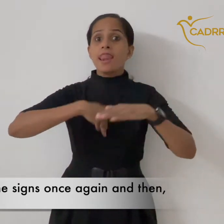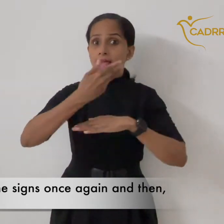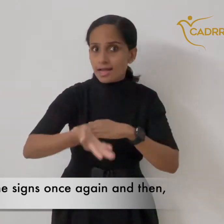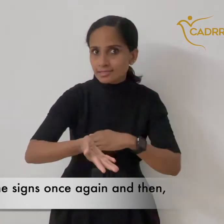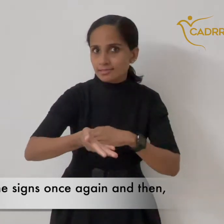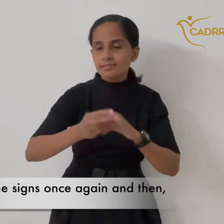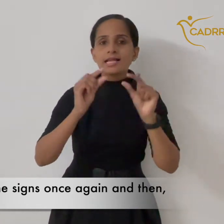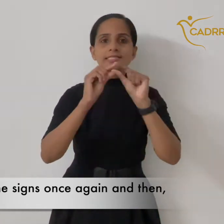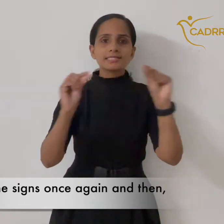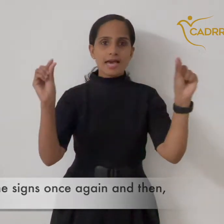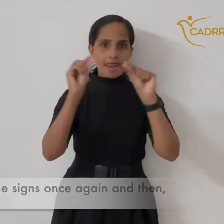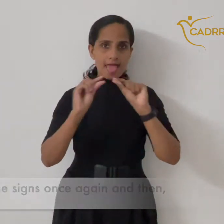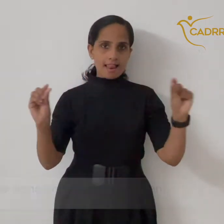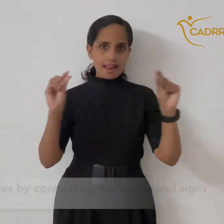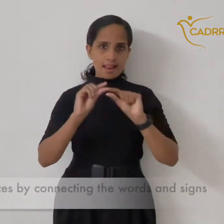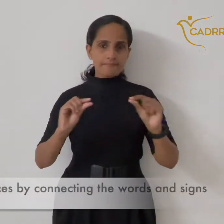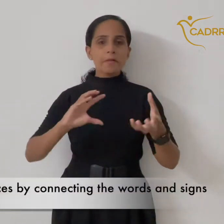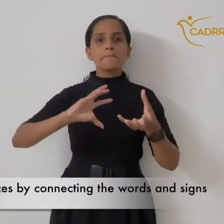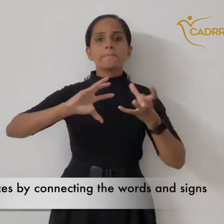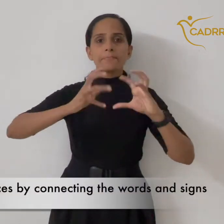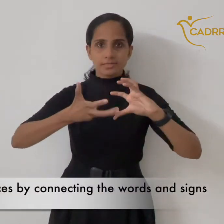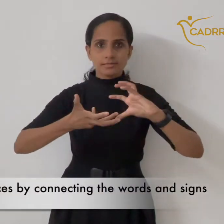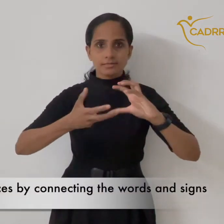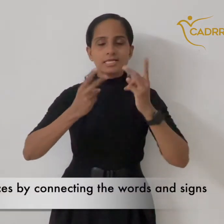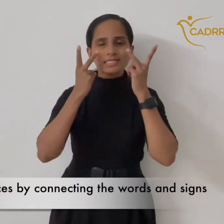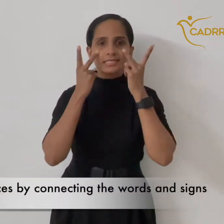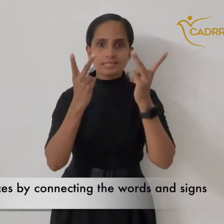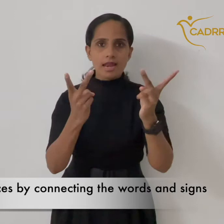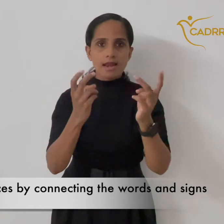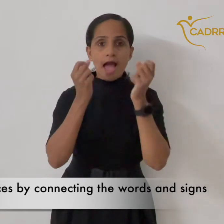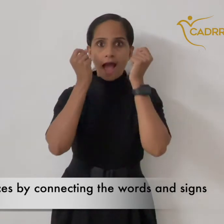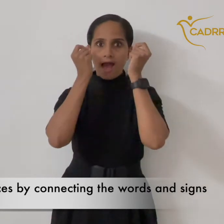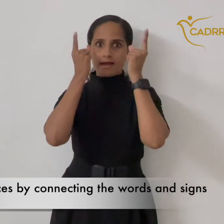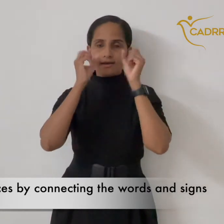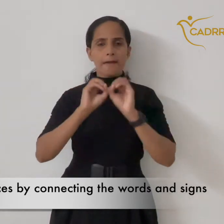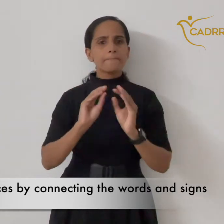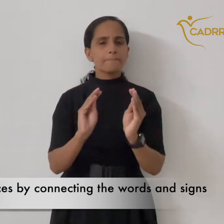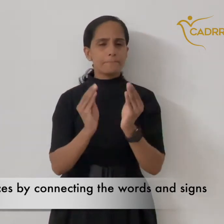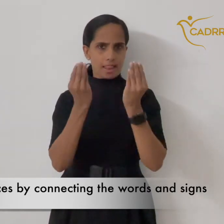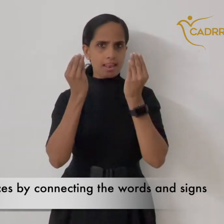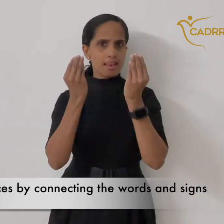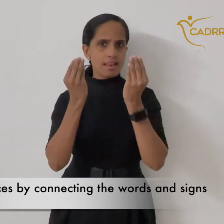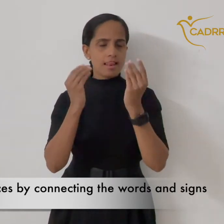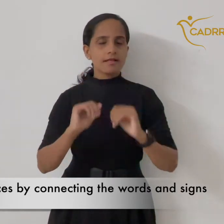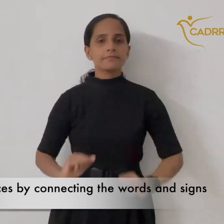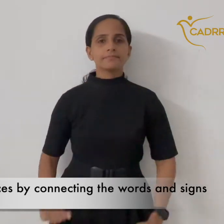and then we will look at sentences by connecting the words and signs.